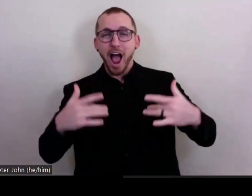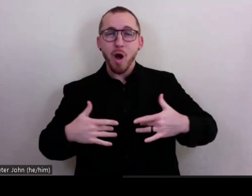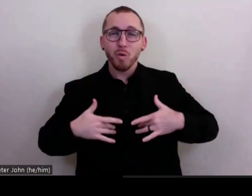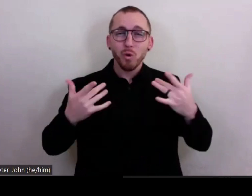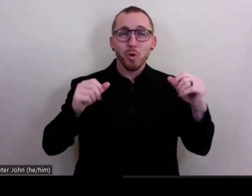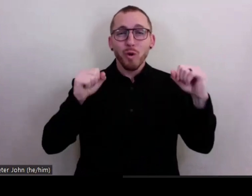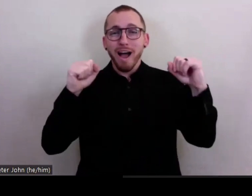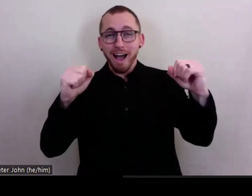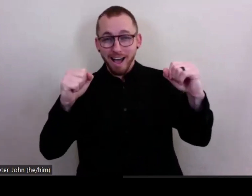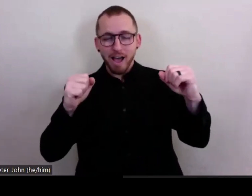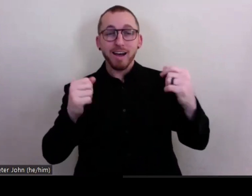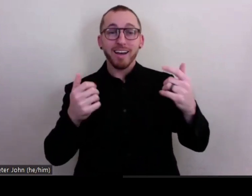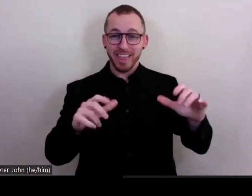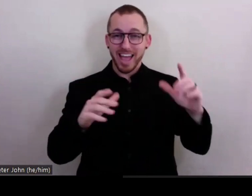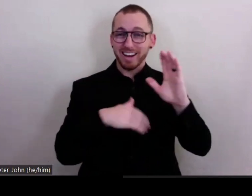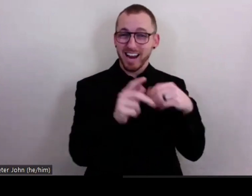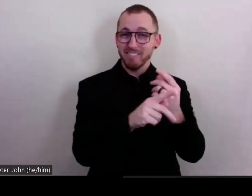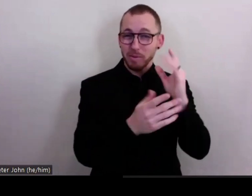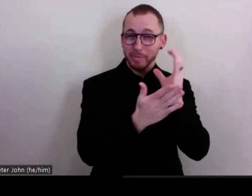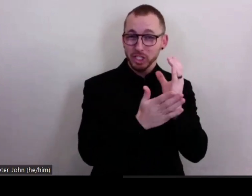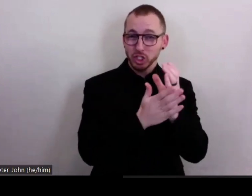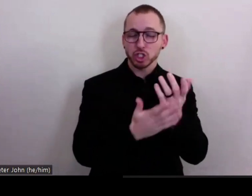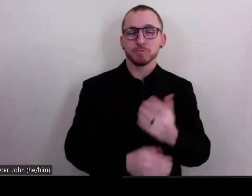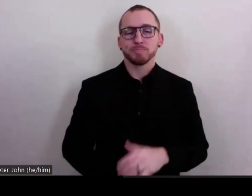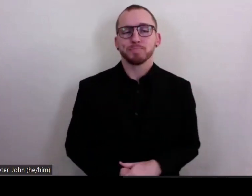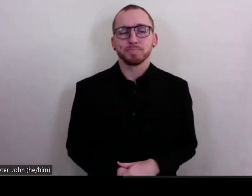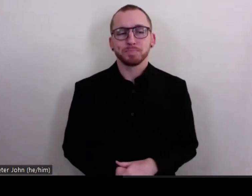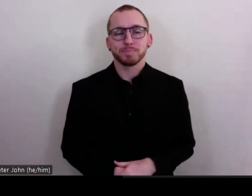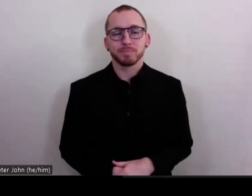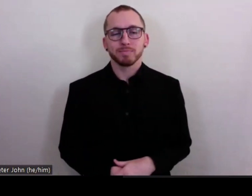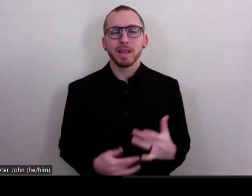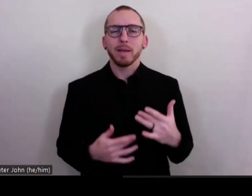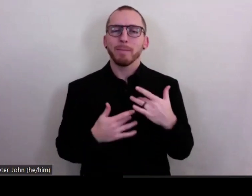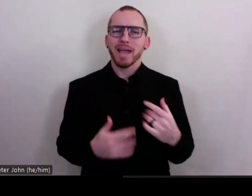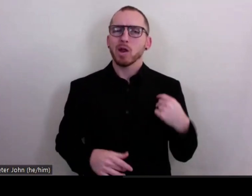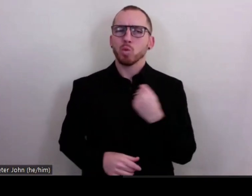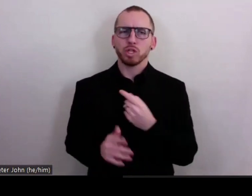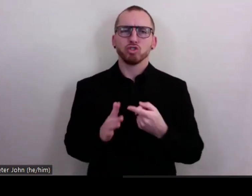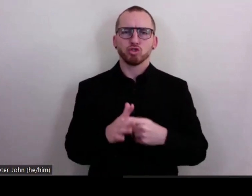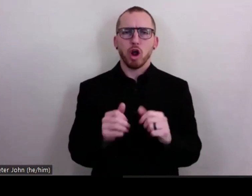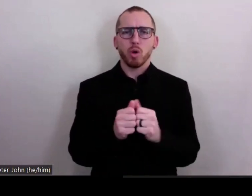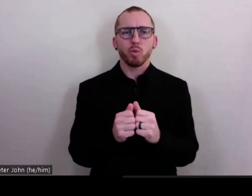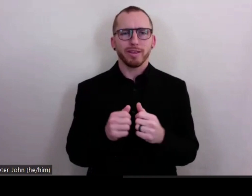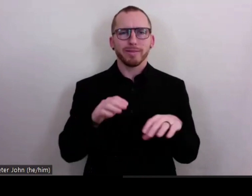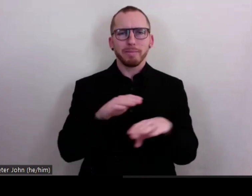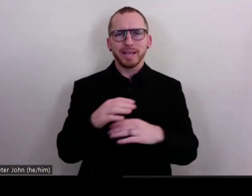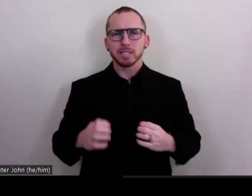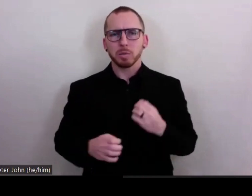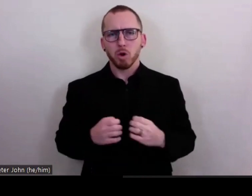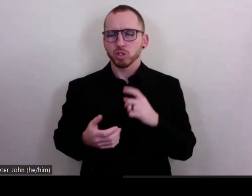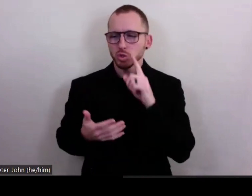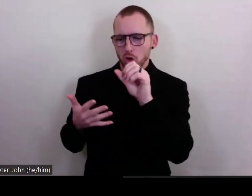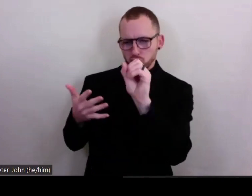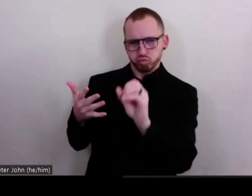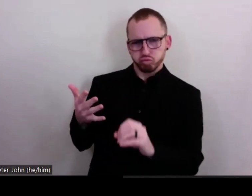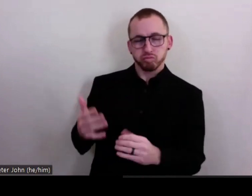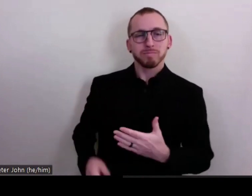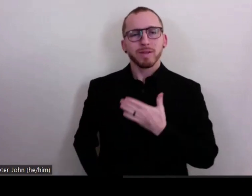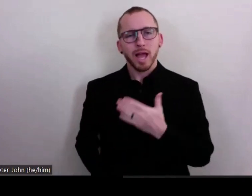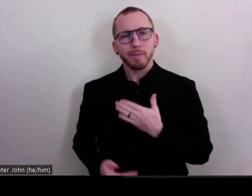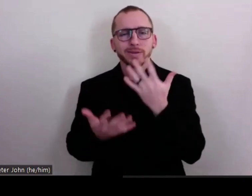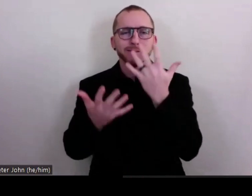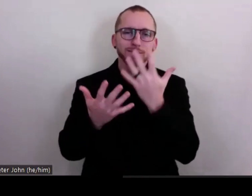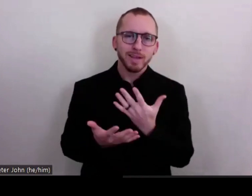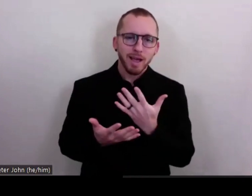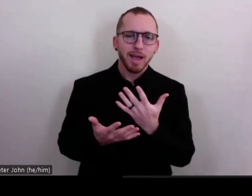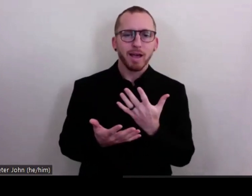start off with like the basic emotions, sad, mad, happy, glad. But when I see things like that, I want to help make sense of those emotions